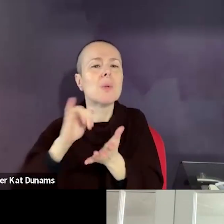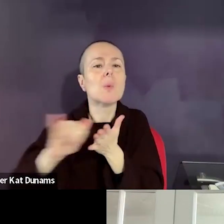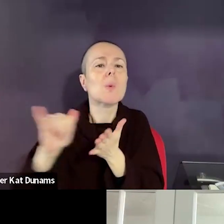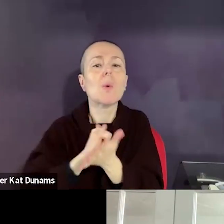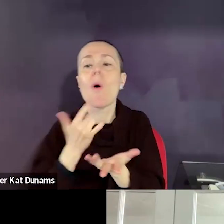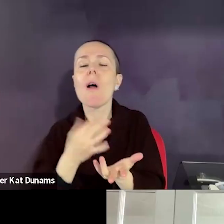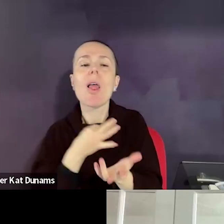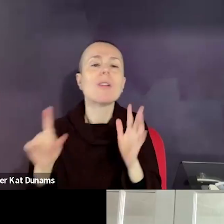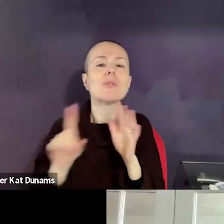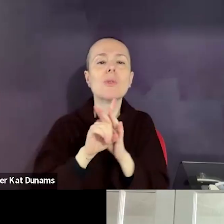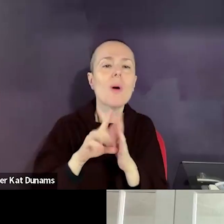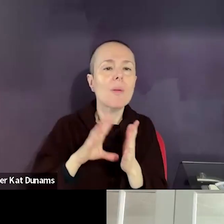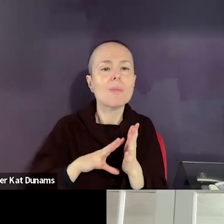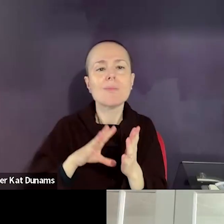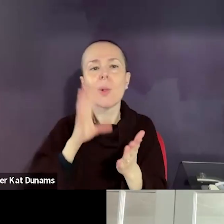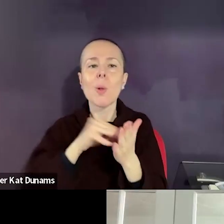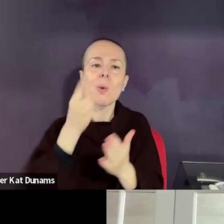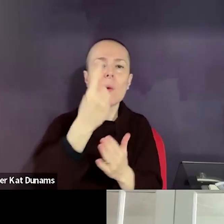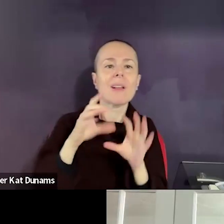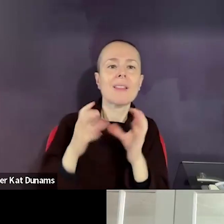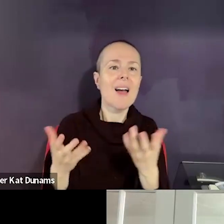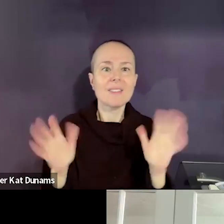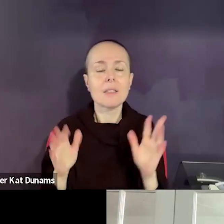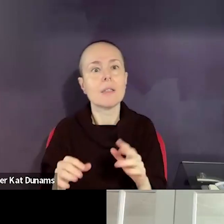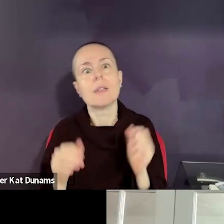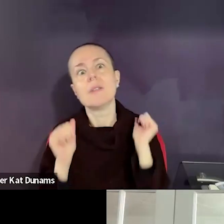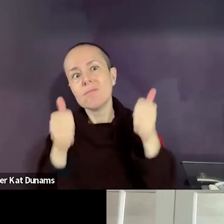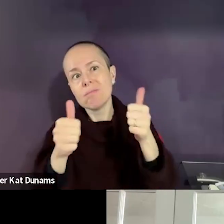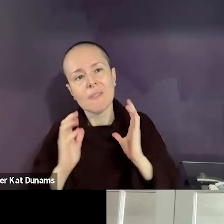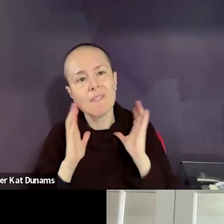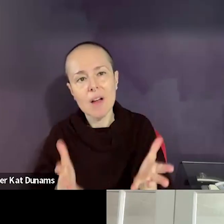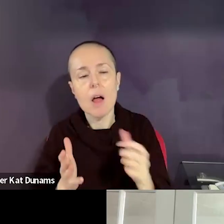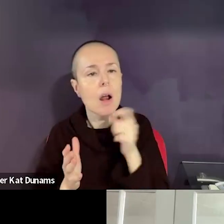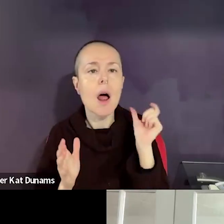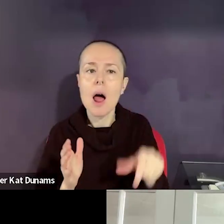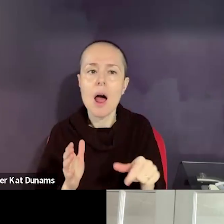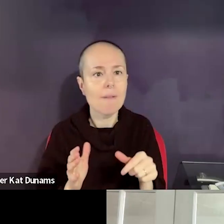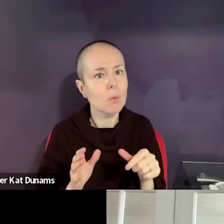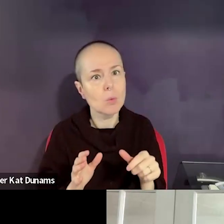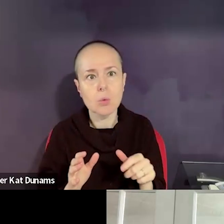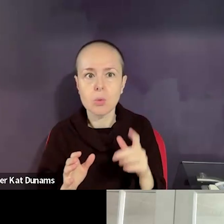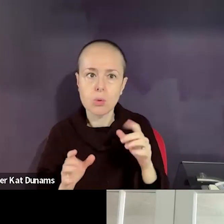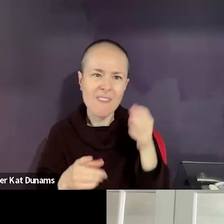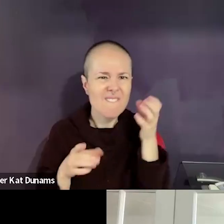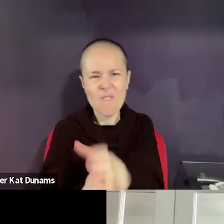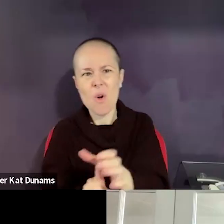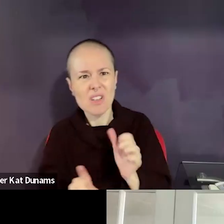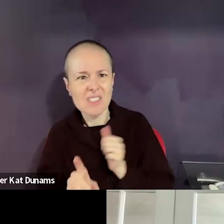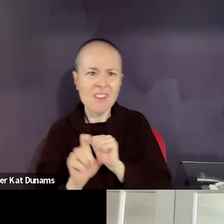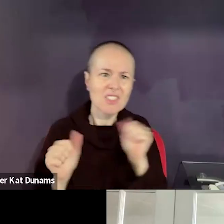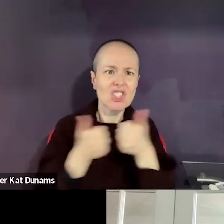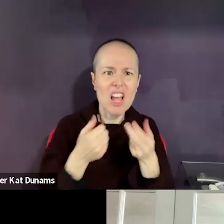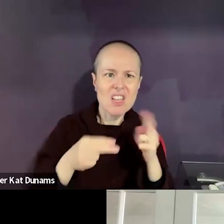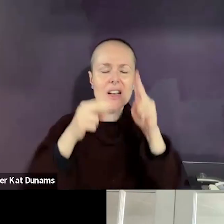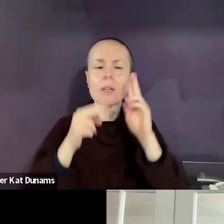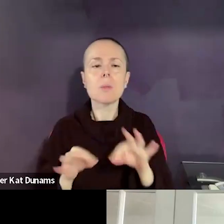for a session. And we emphasize to everyone that you go at your own pace, at what your body allows, at what your memory allows, and